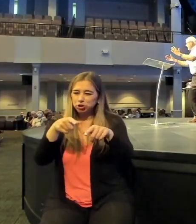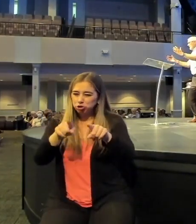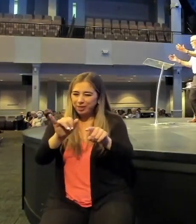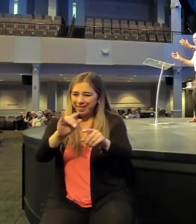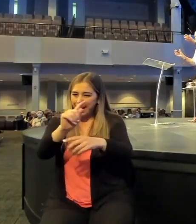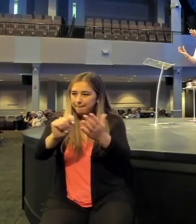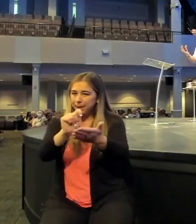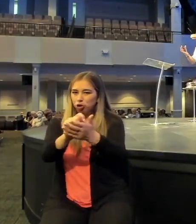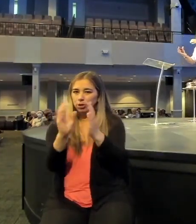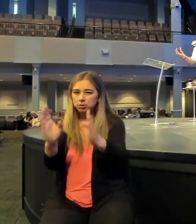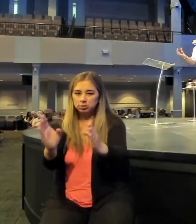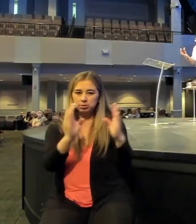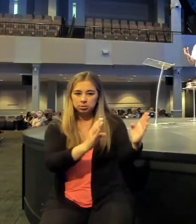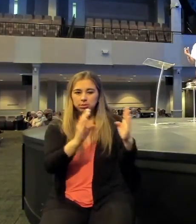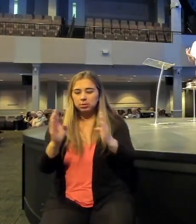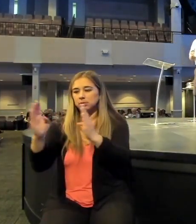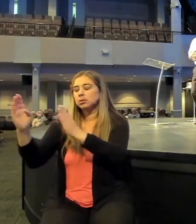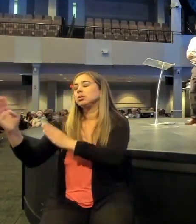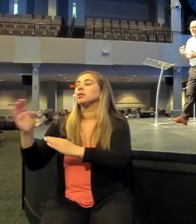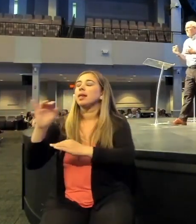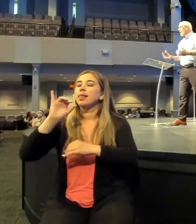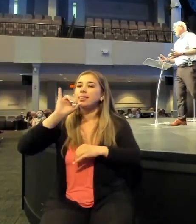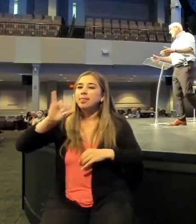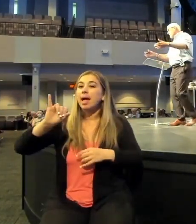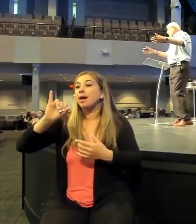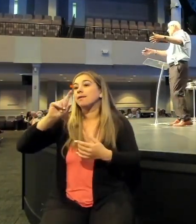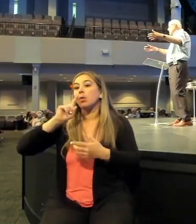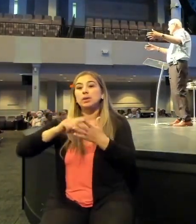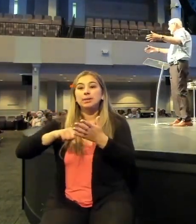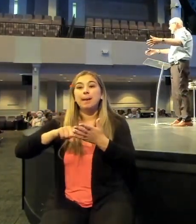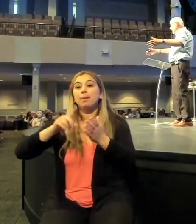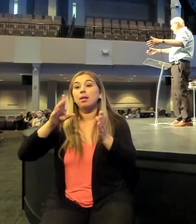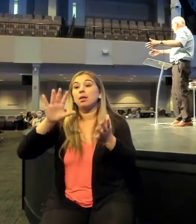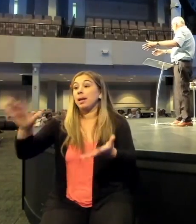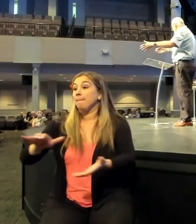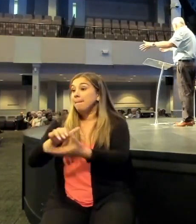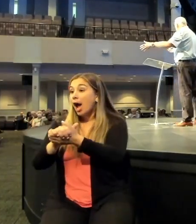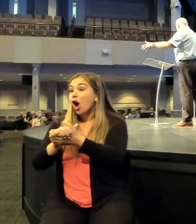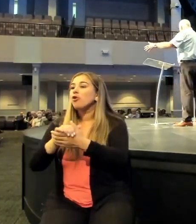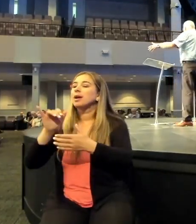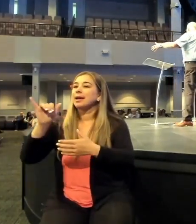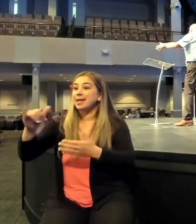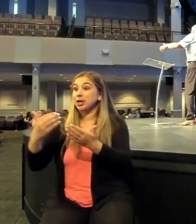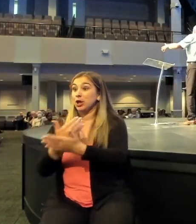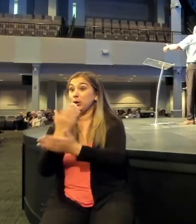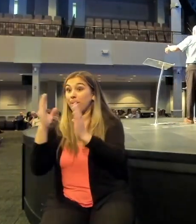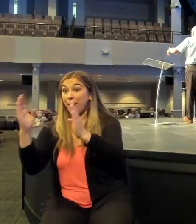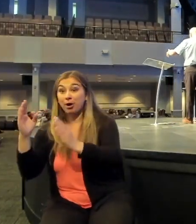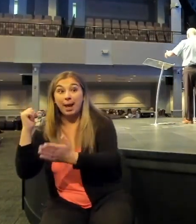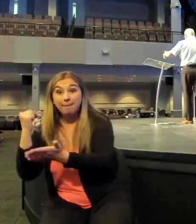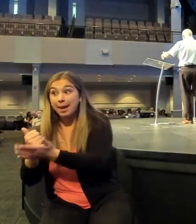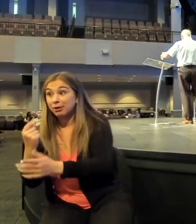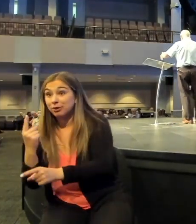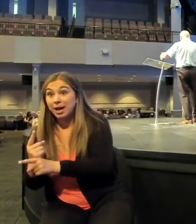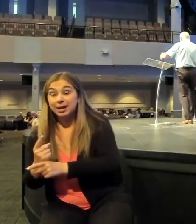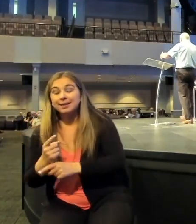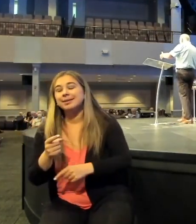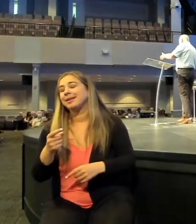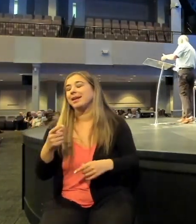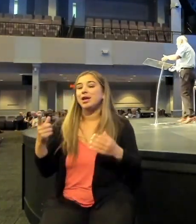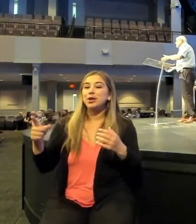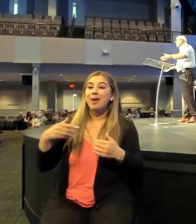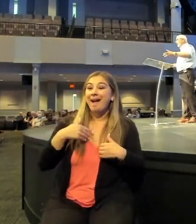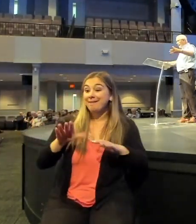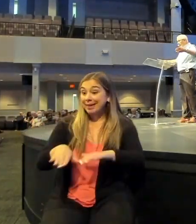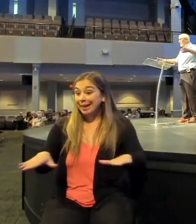It's setting the pattern for your life. When you get married, it's a new season. Anybody say amen to that, right? Okay. When you start